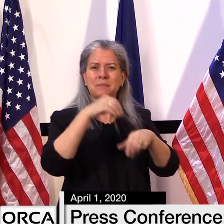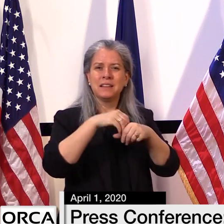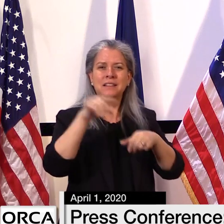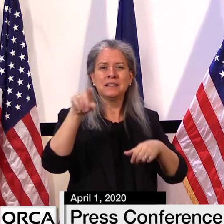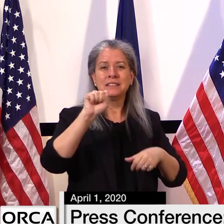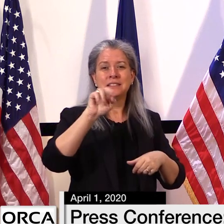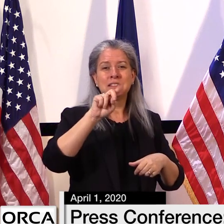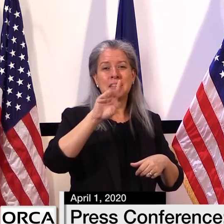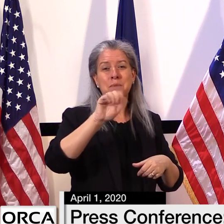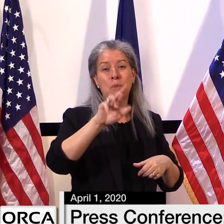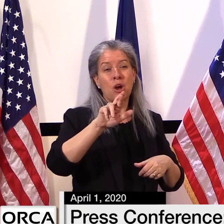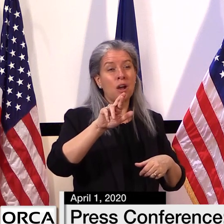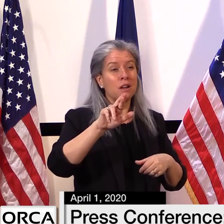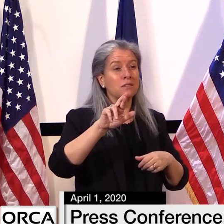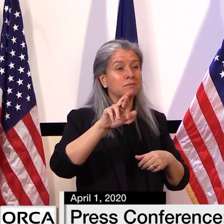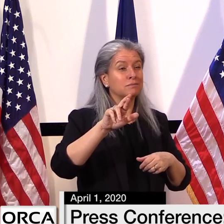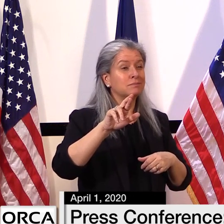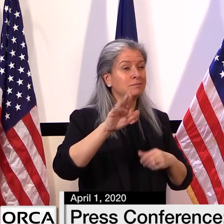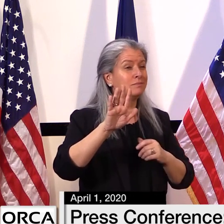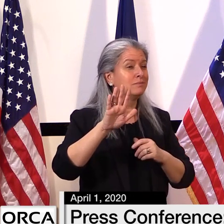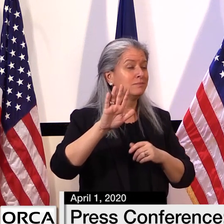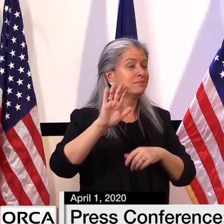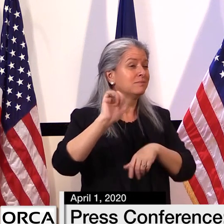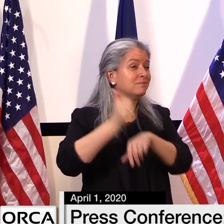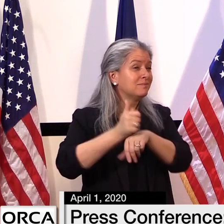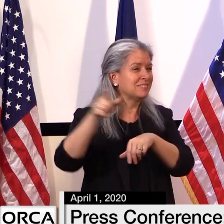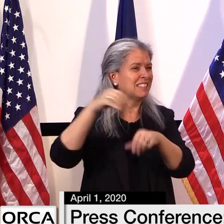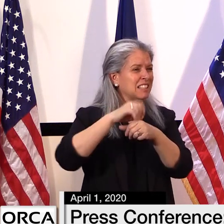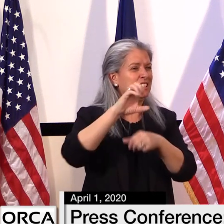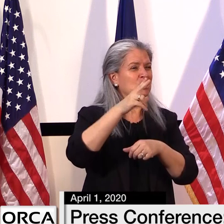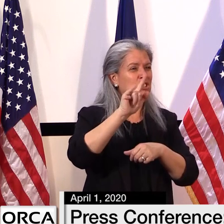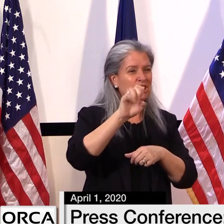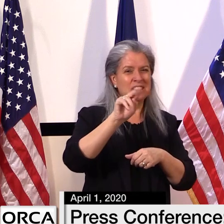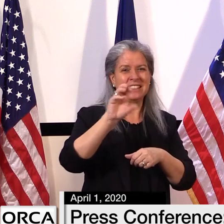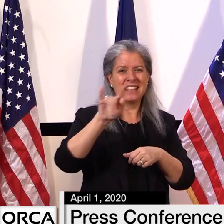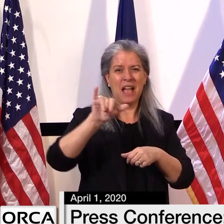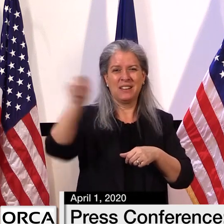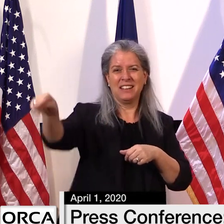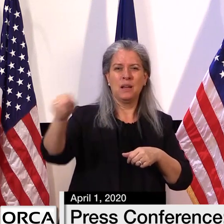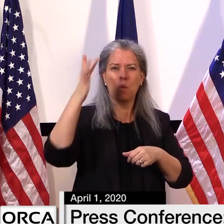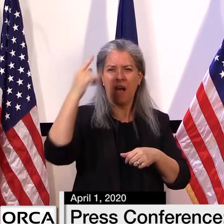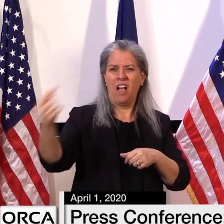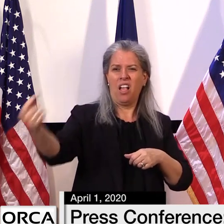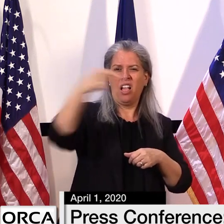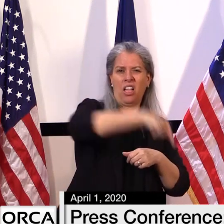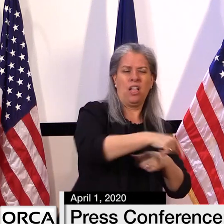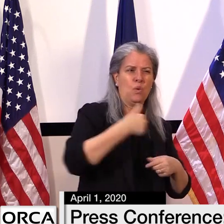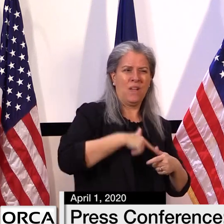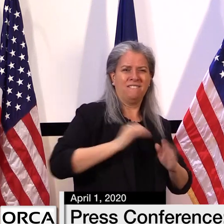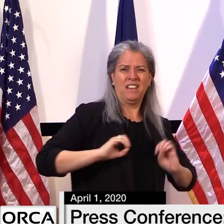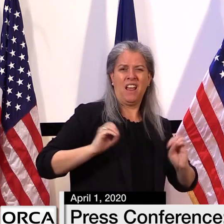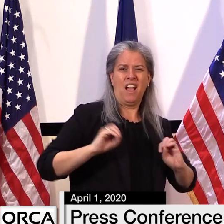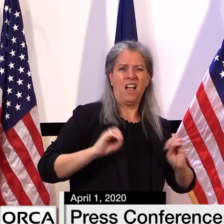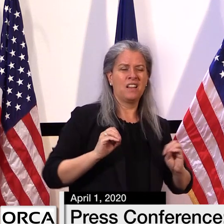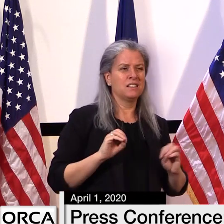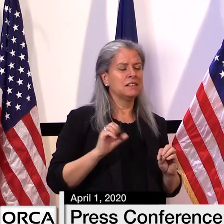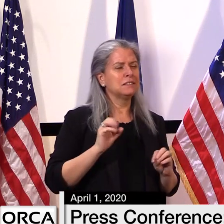Sandbar and leave it in the Chittenden County side rather than coming over the causeway and